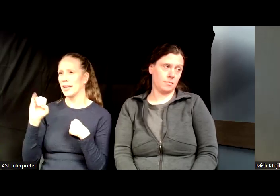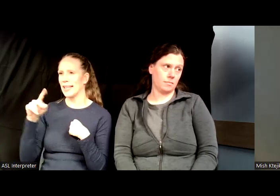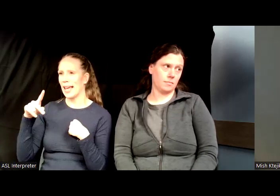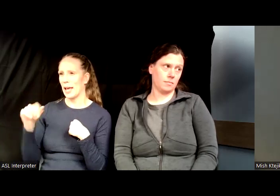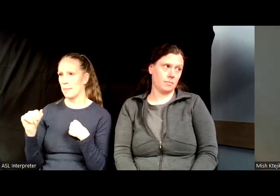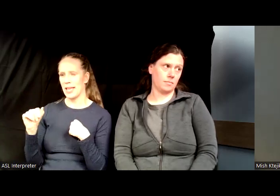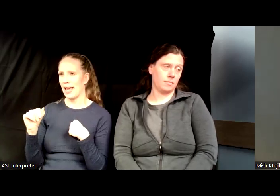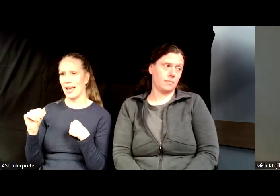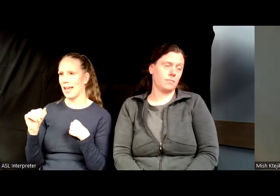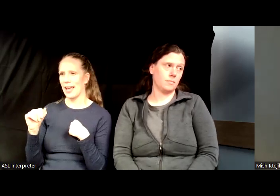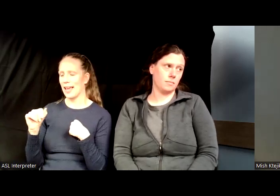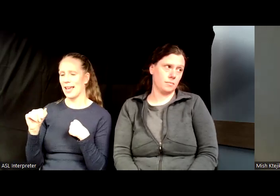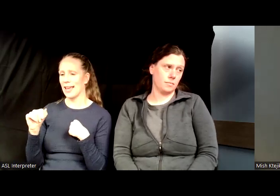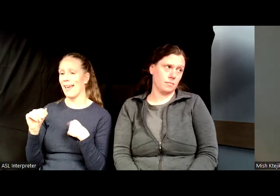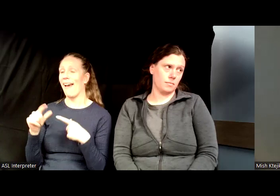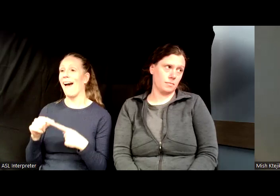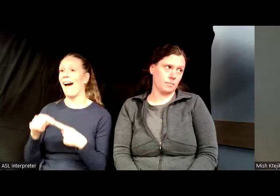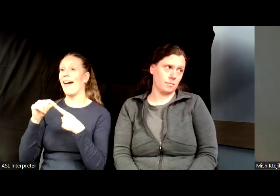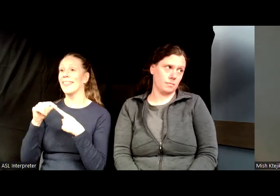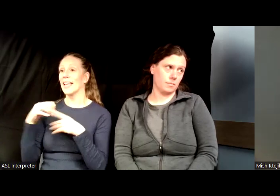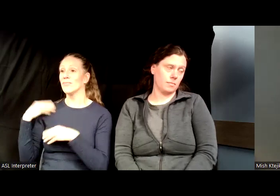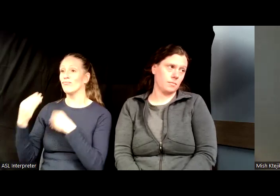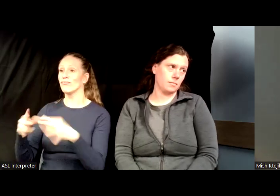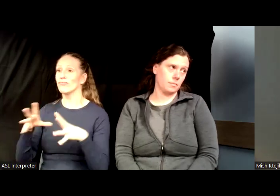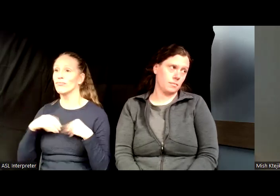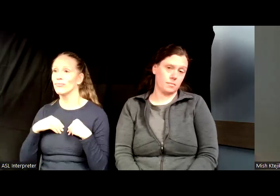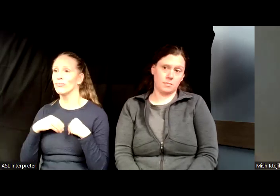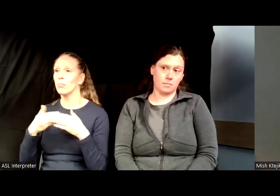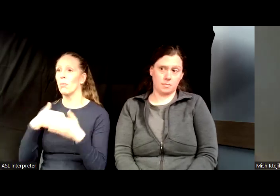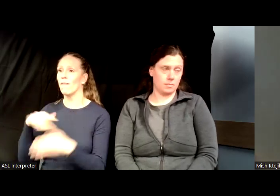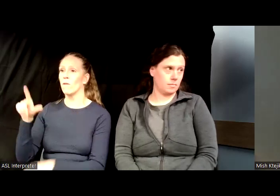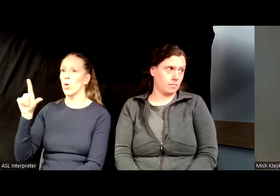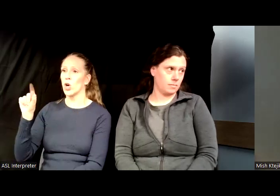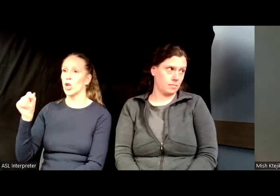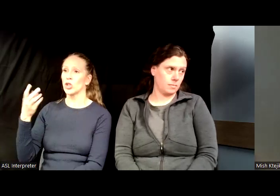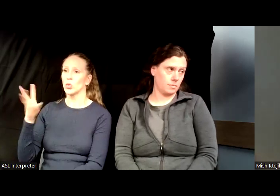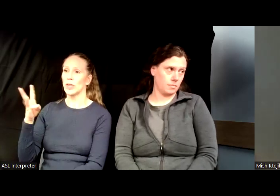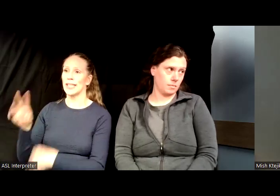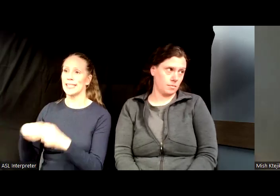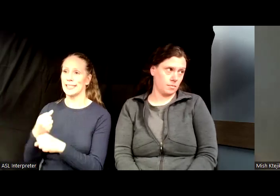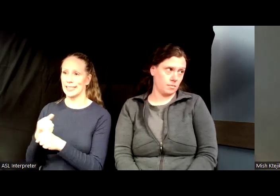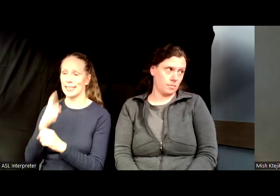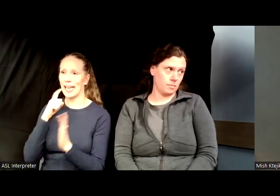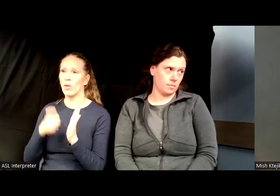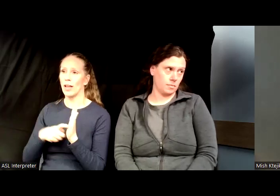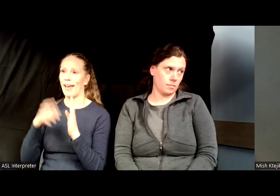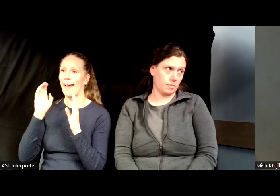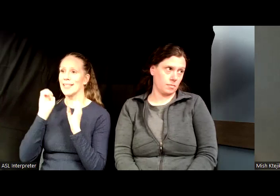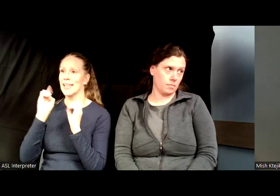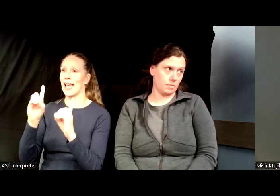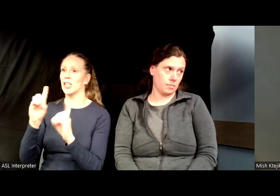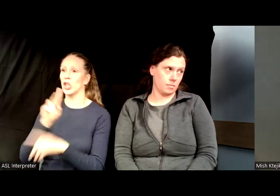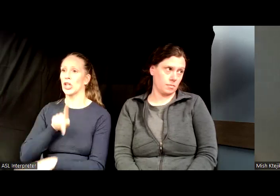really accept the EIPA unless they were grandfathered in prior to 2016 and were recognized as an Ed K-12